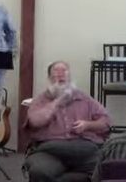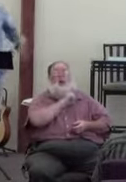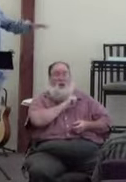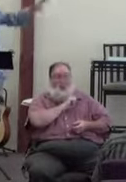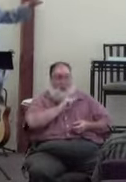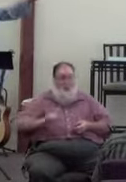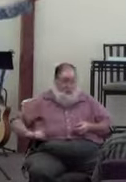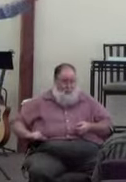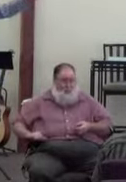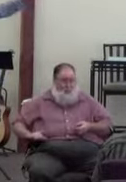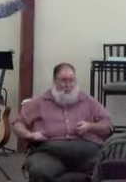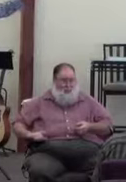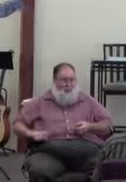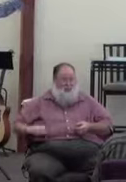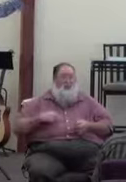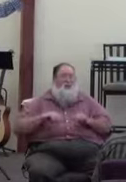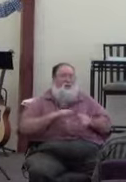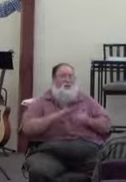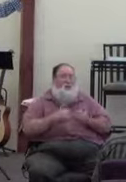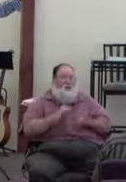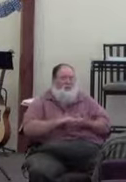Now, I did all of that